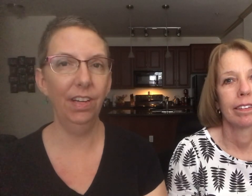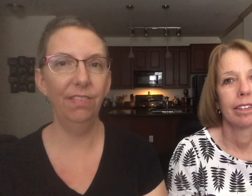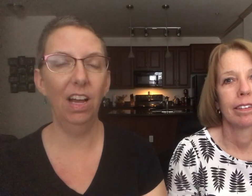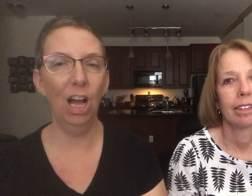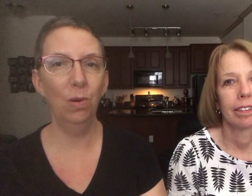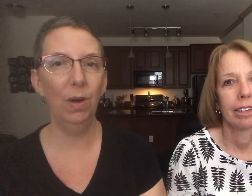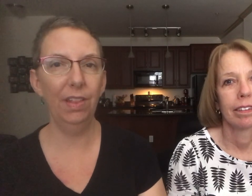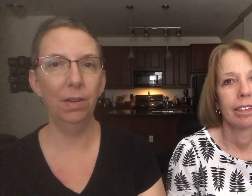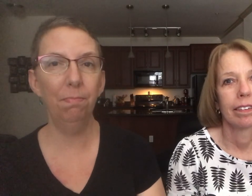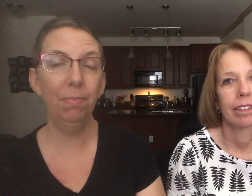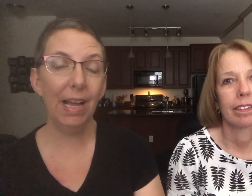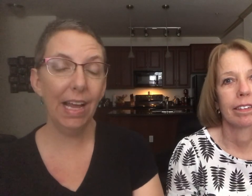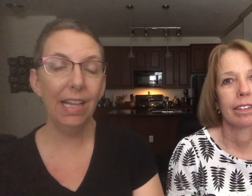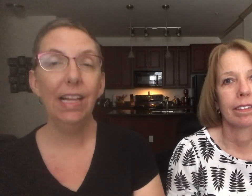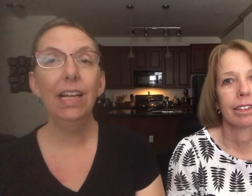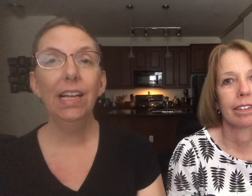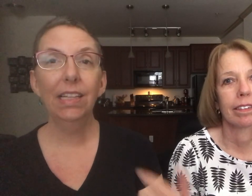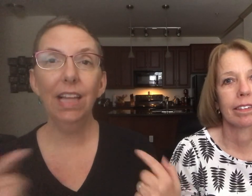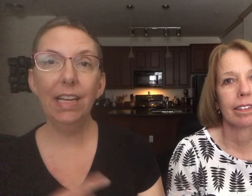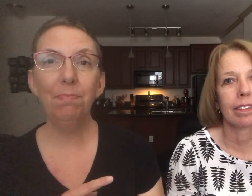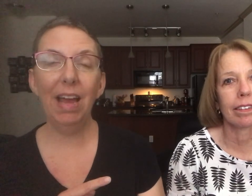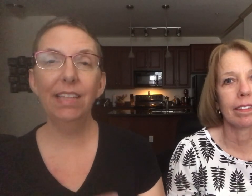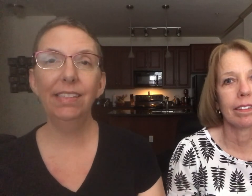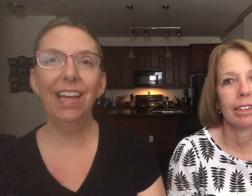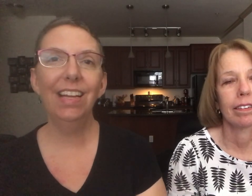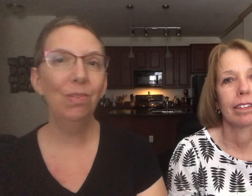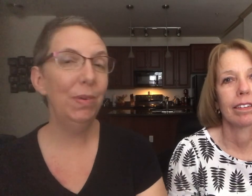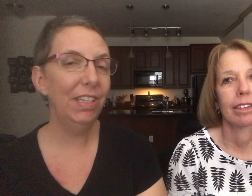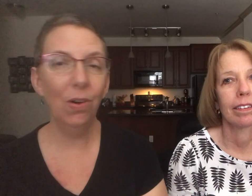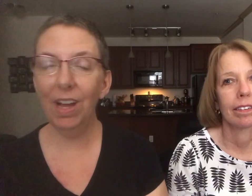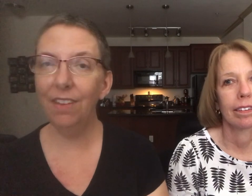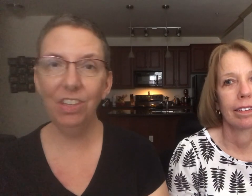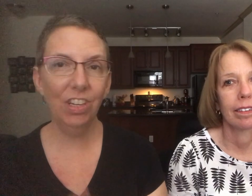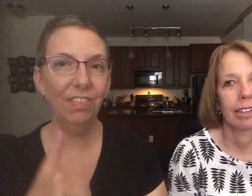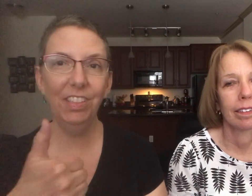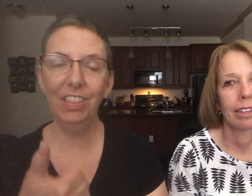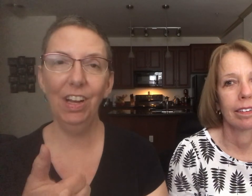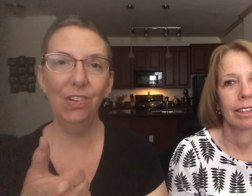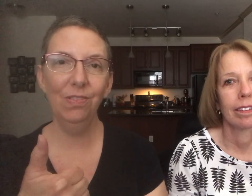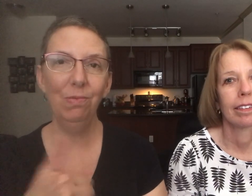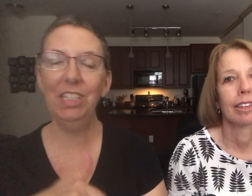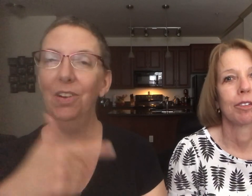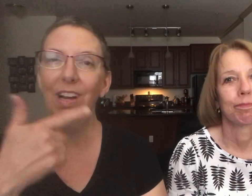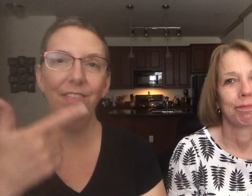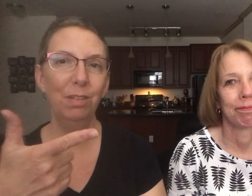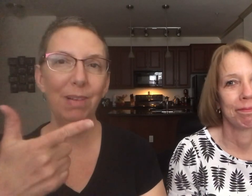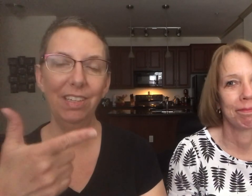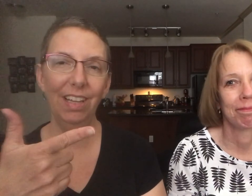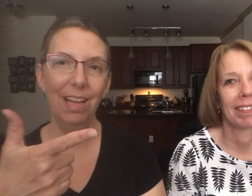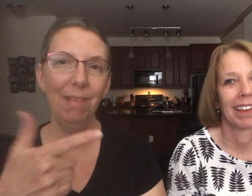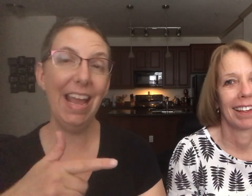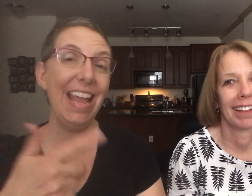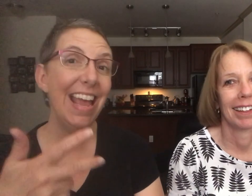the hot weather. But like Pat said, we don't have to shovel snow, we don't have to bundle up,